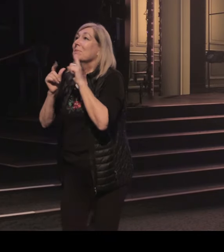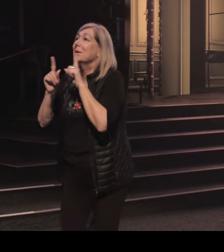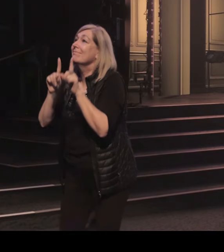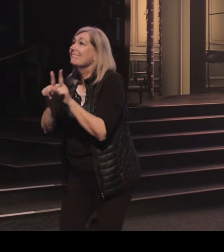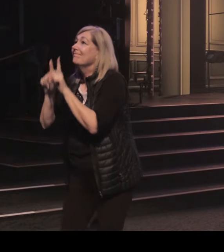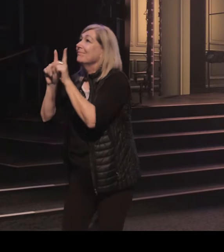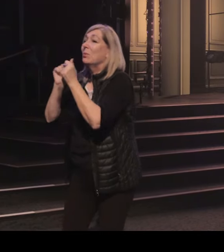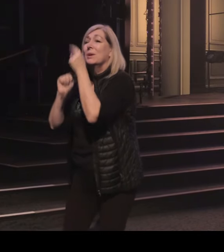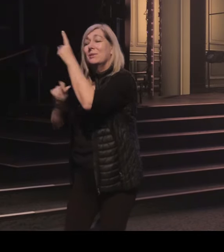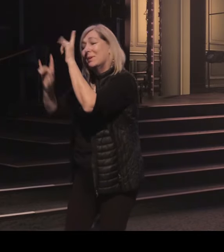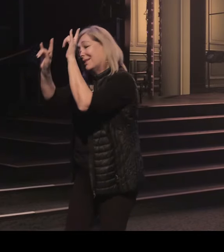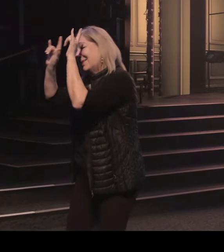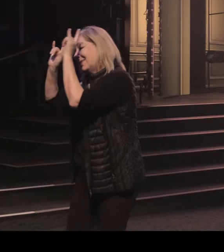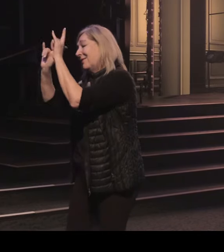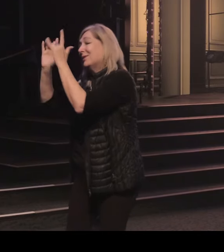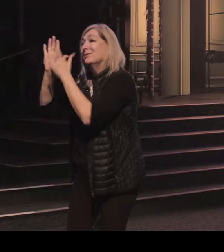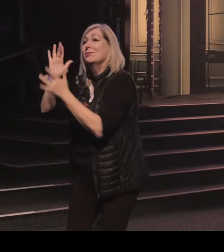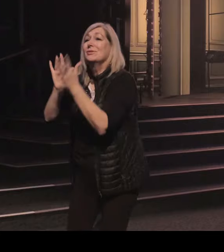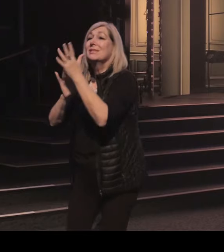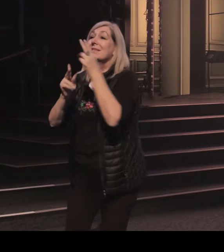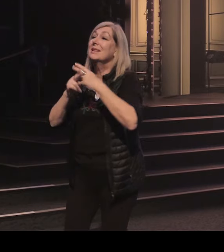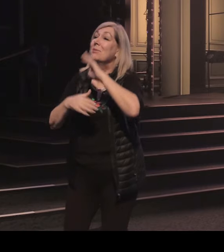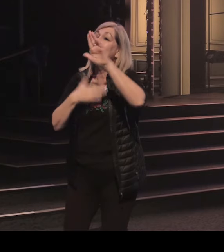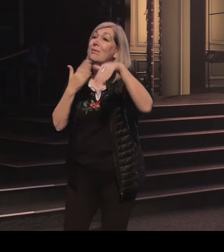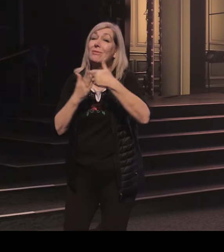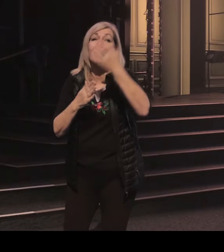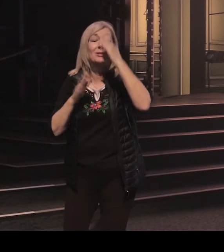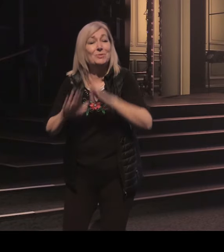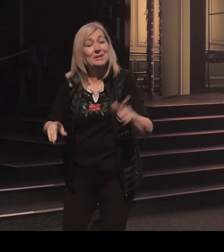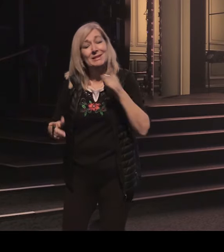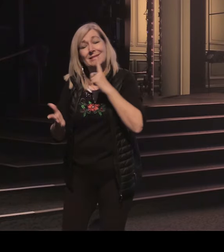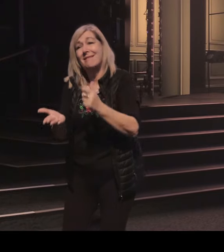you in Jesus' name, and all of God's children say,